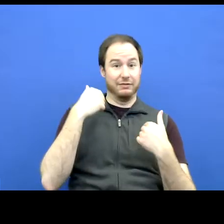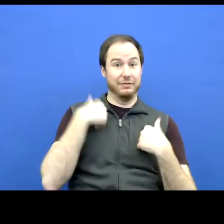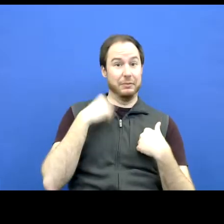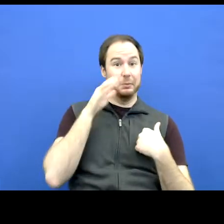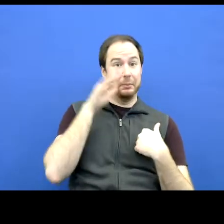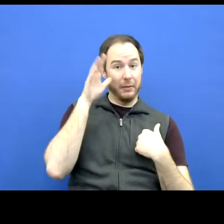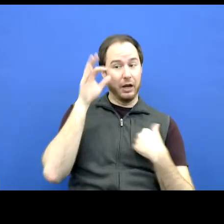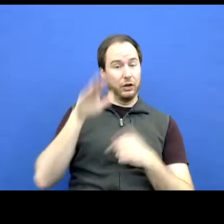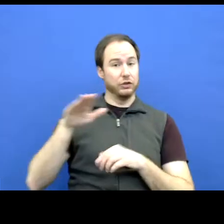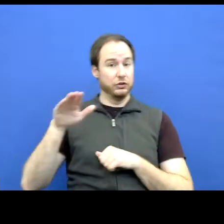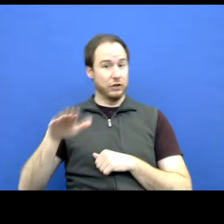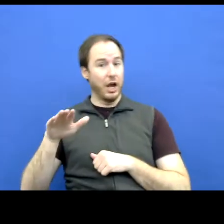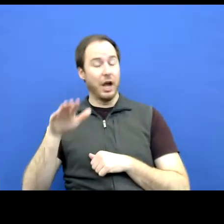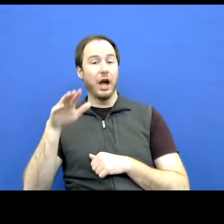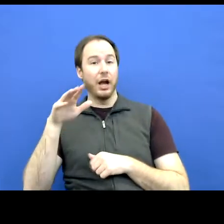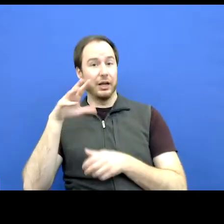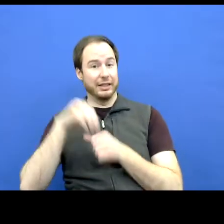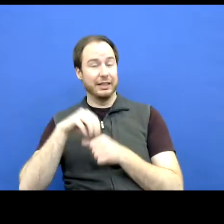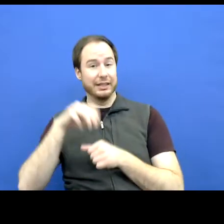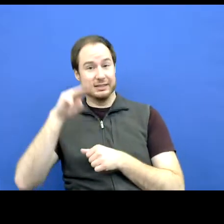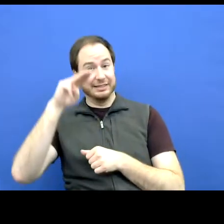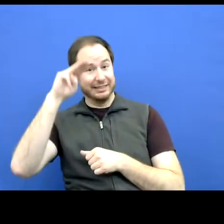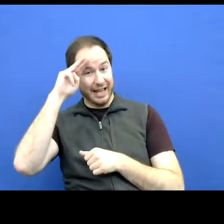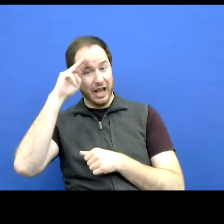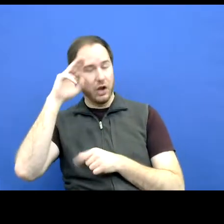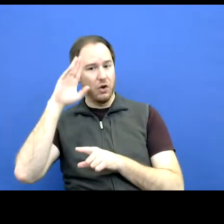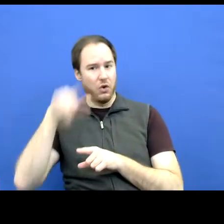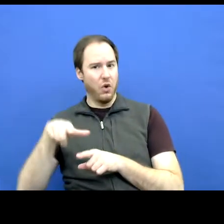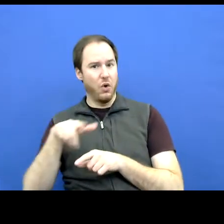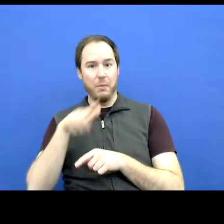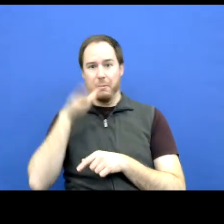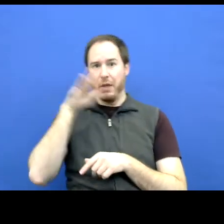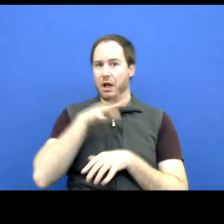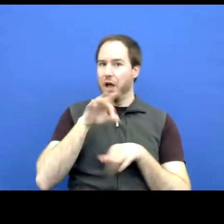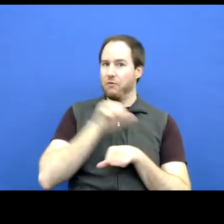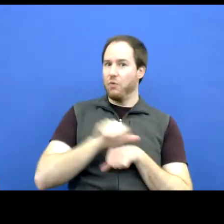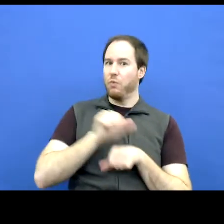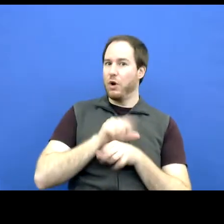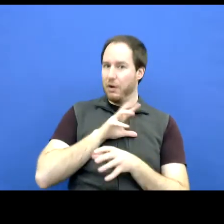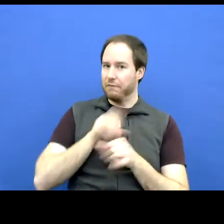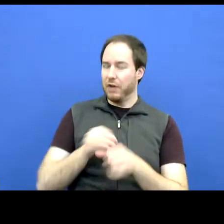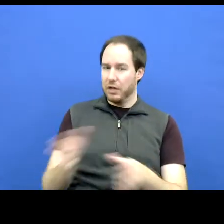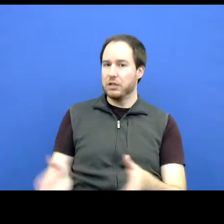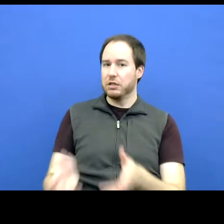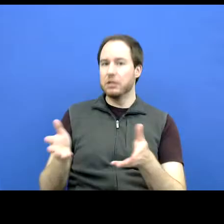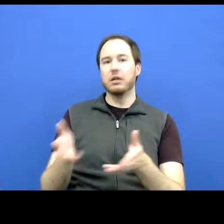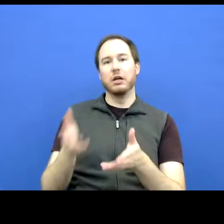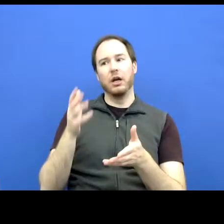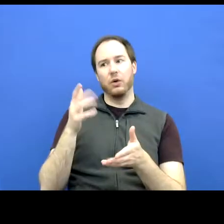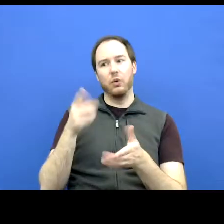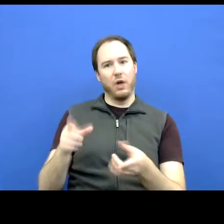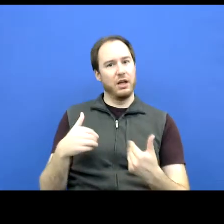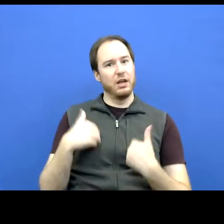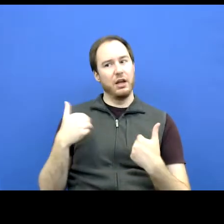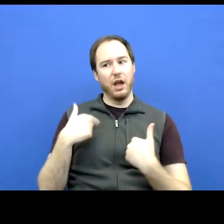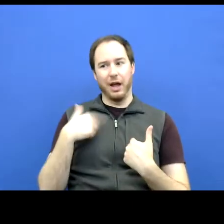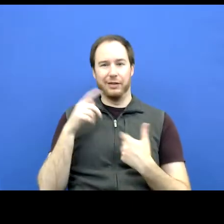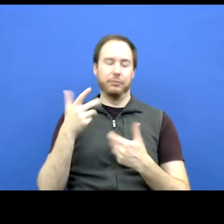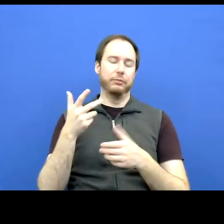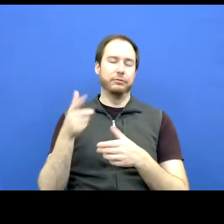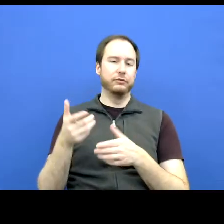a Boy Scout, especially one pursuing Eagle, you know it's a lot of work for the parents as well. If nothing else, when they're younger, your